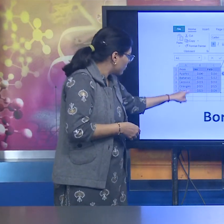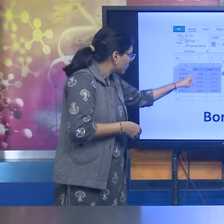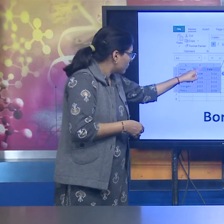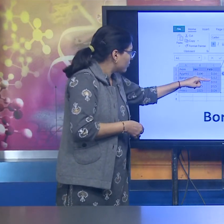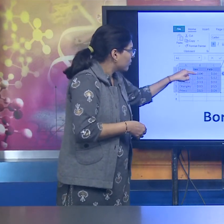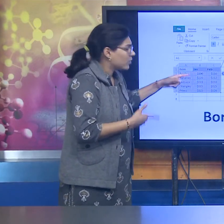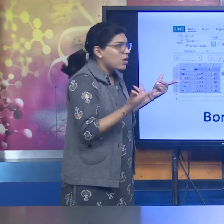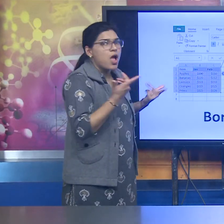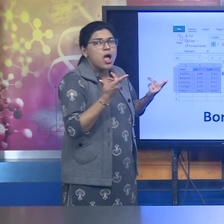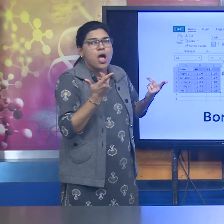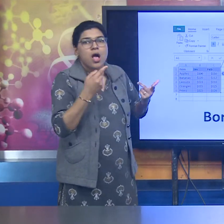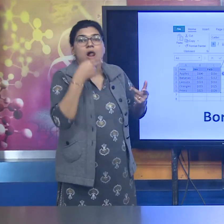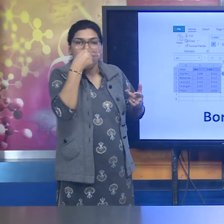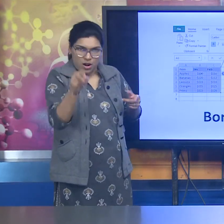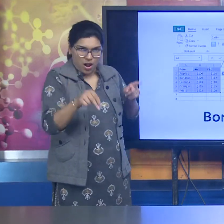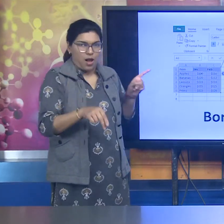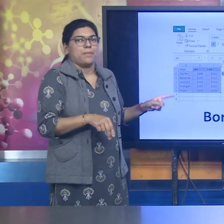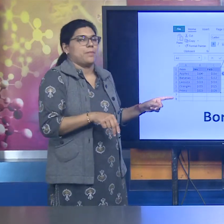Border are